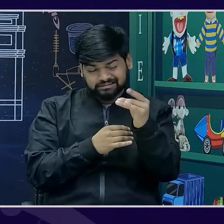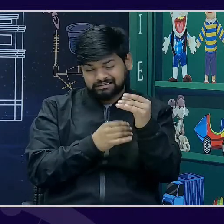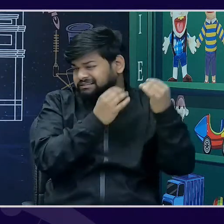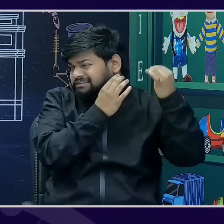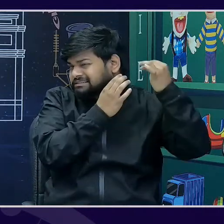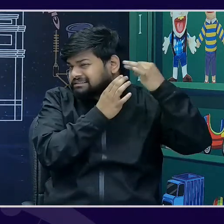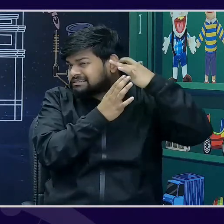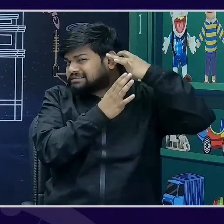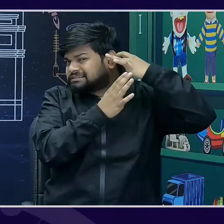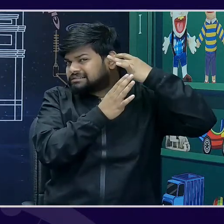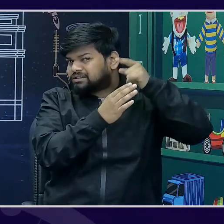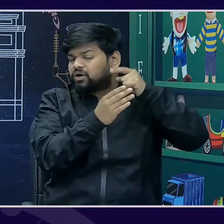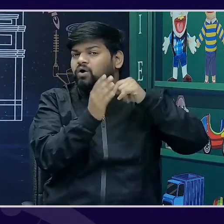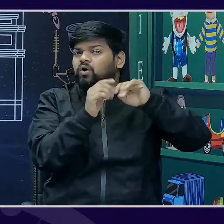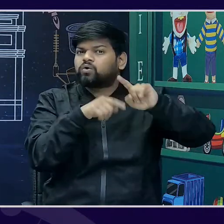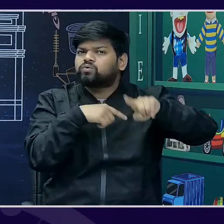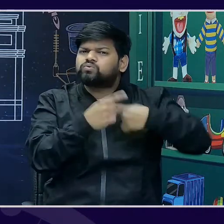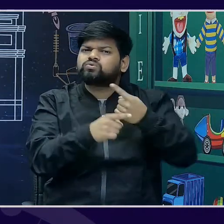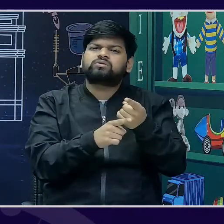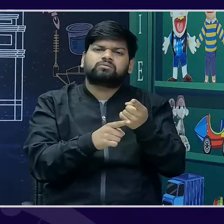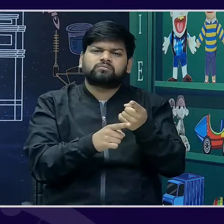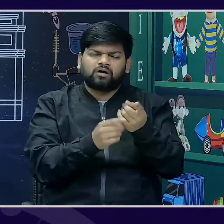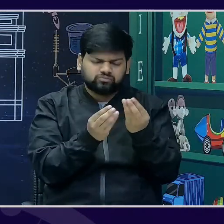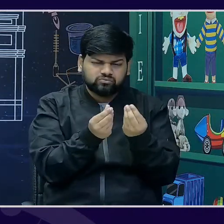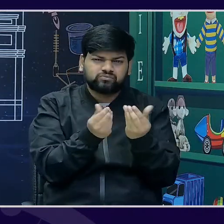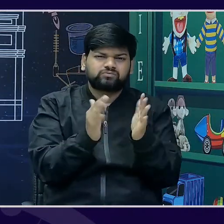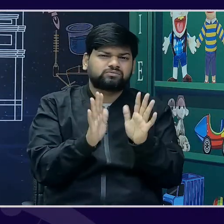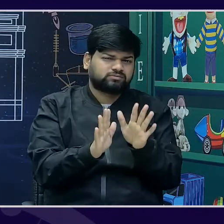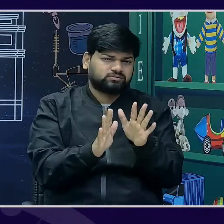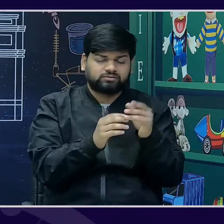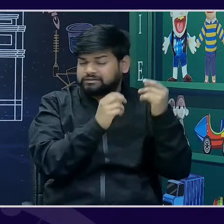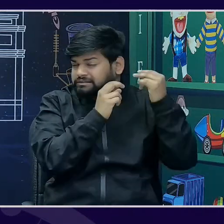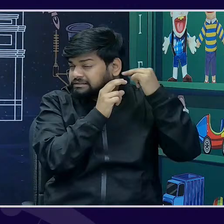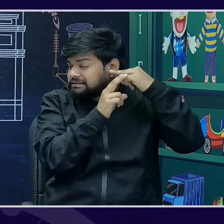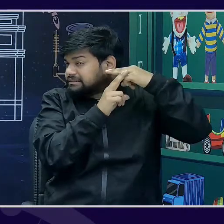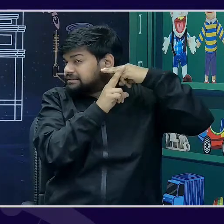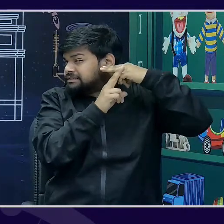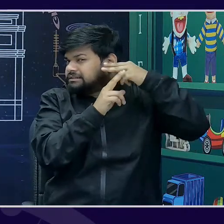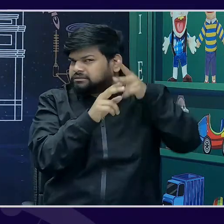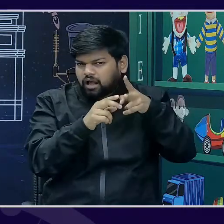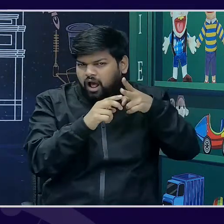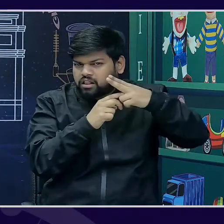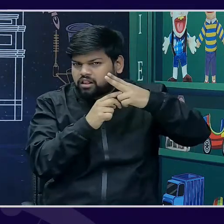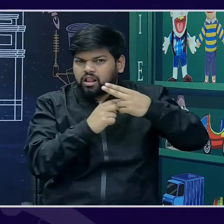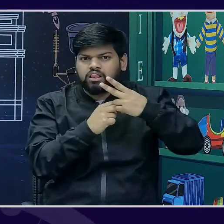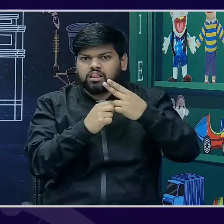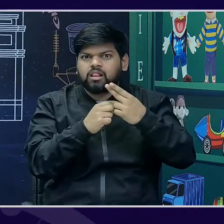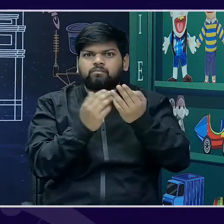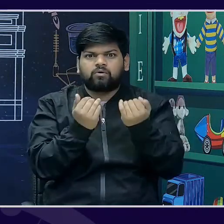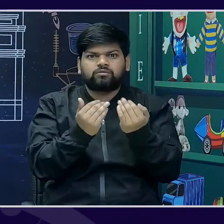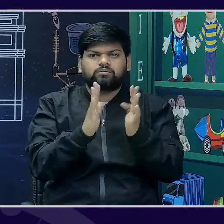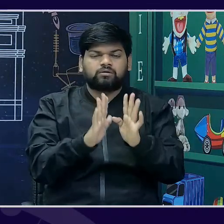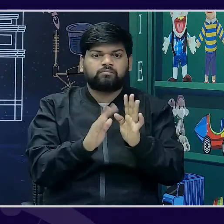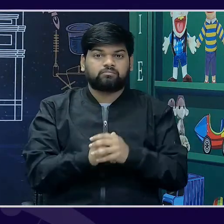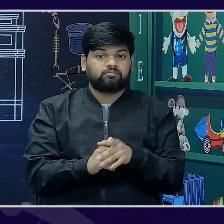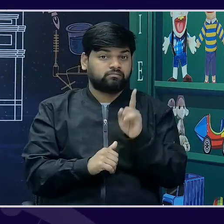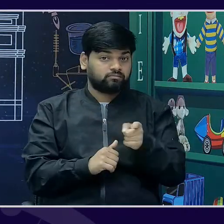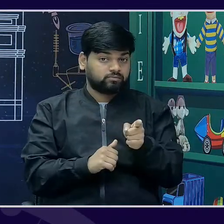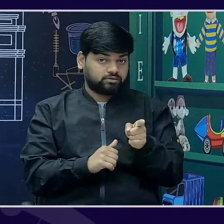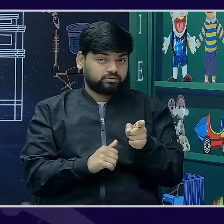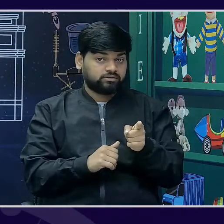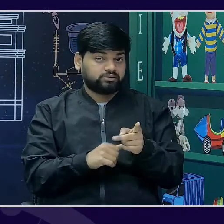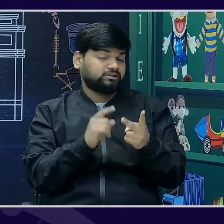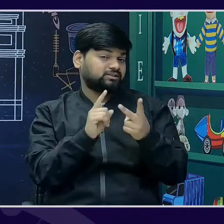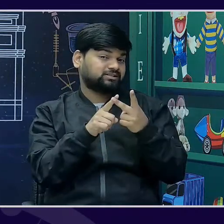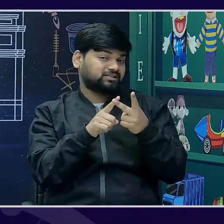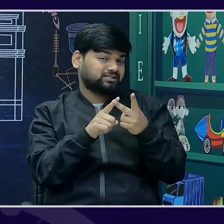rectified through small surgeries and medication. But when it comes to sensory neural hearing loss, which is kind of a permanent hearing loss, where